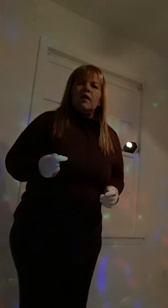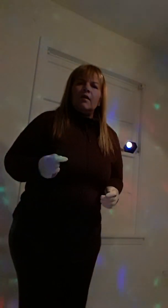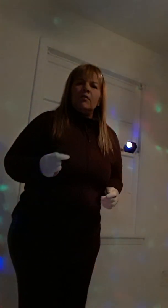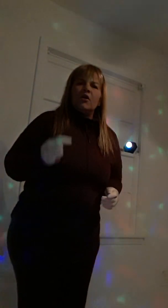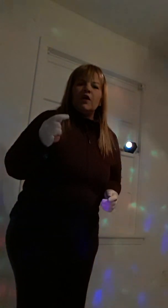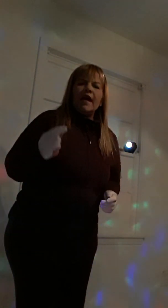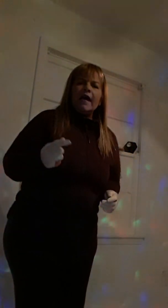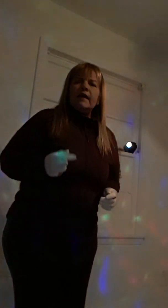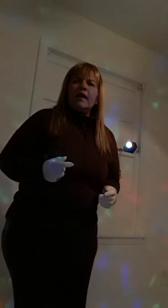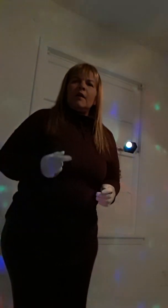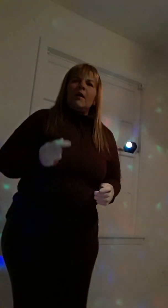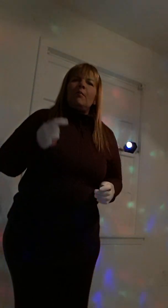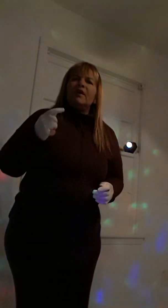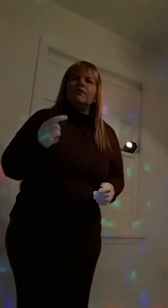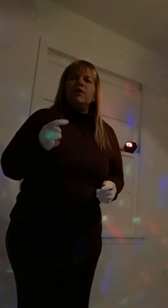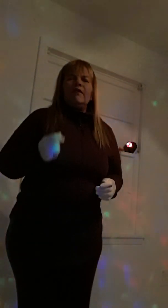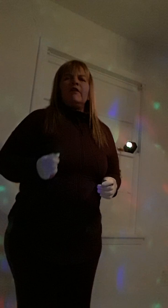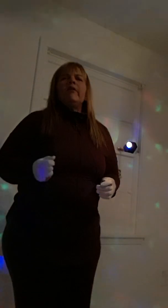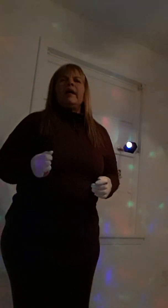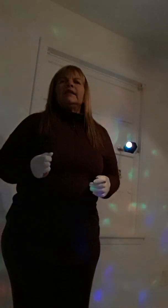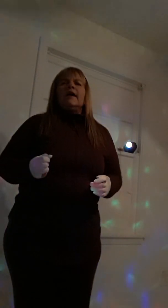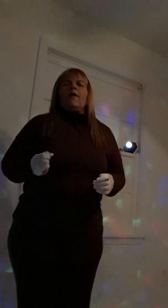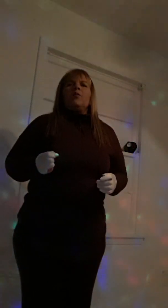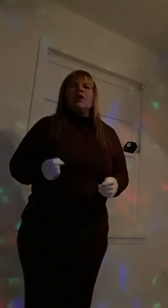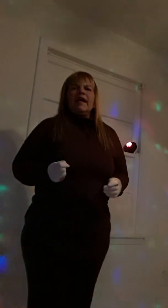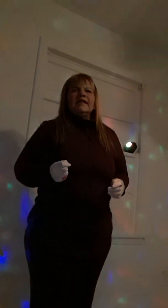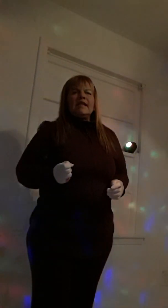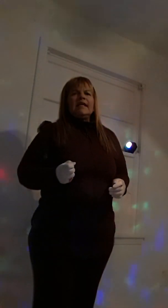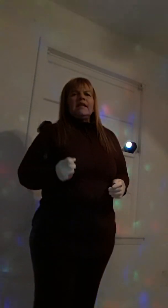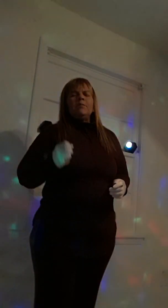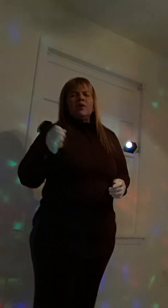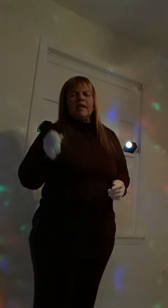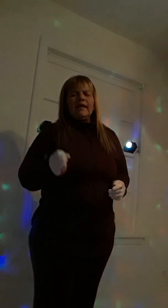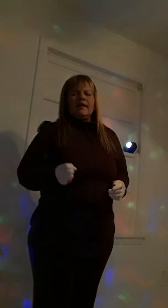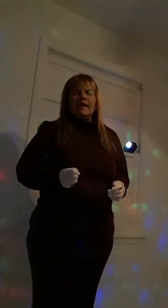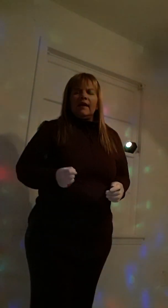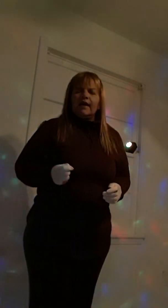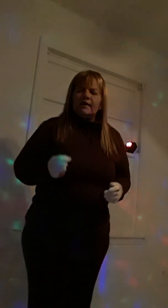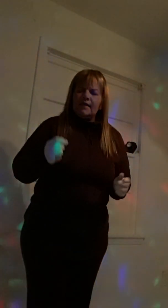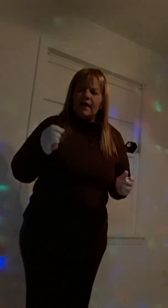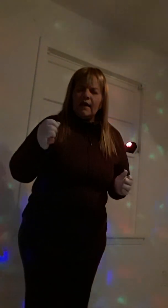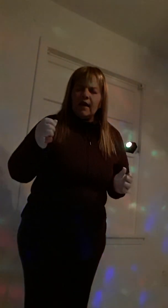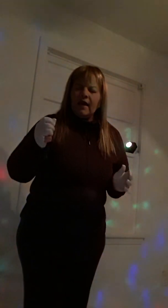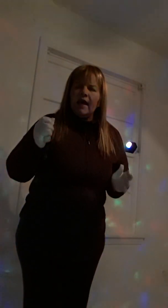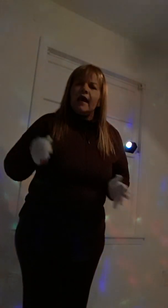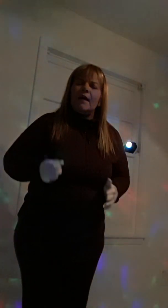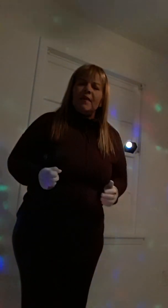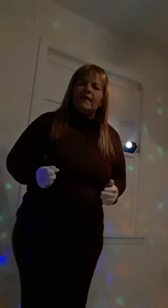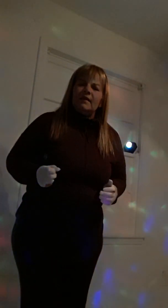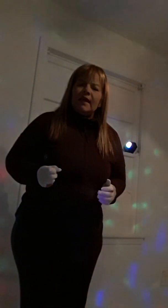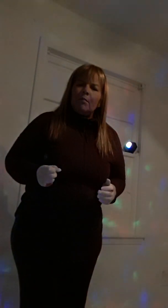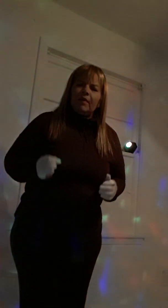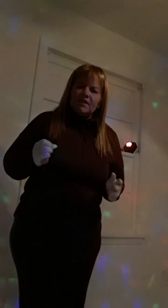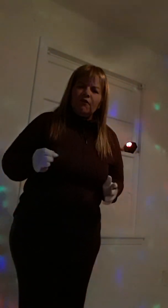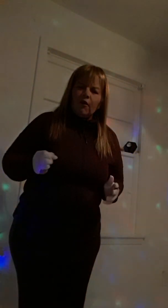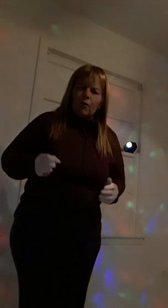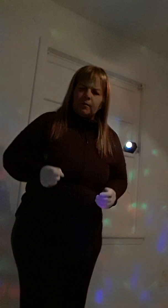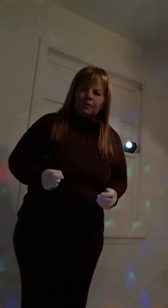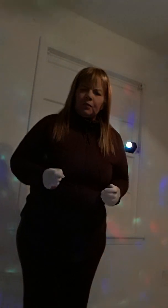to create a peaceful environment, porque es importante hacer el ambiente pacífico,